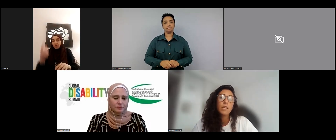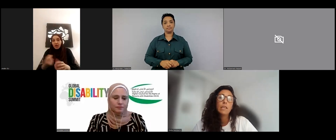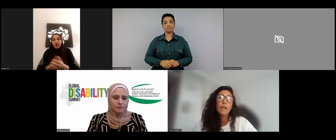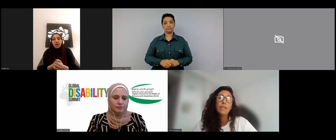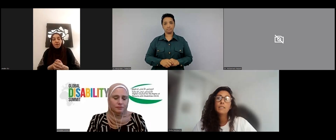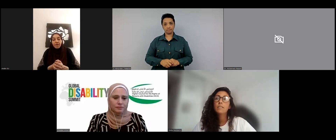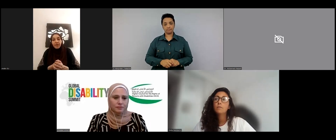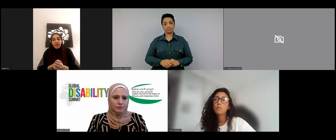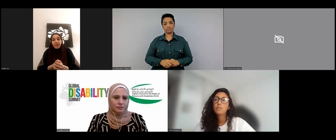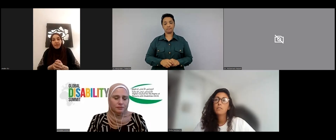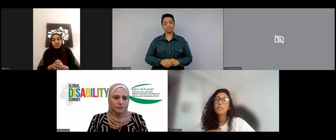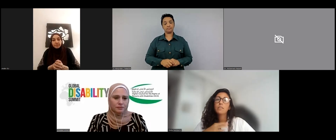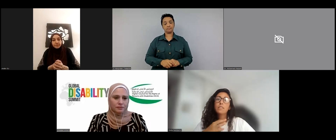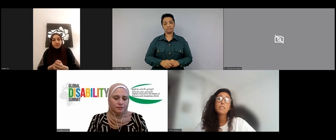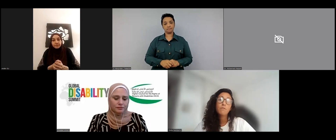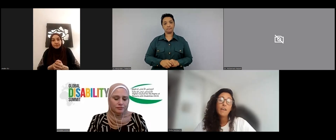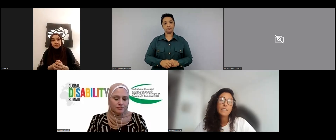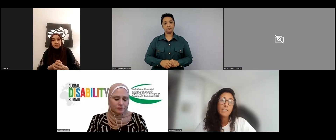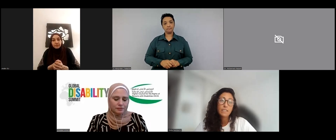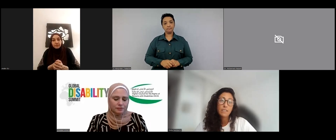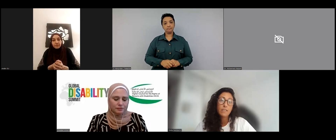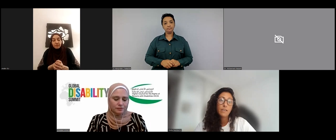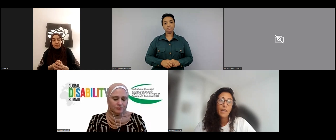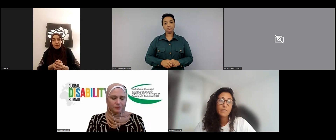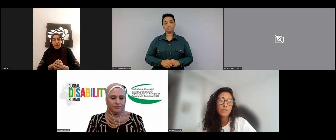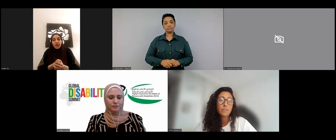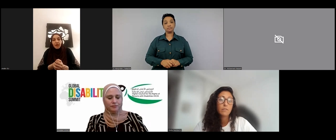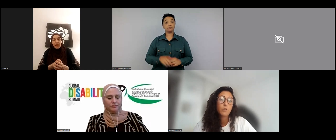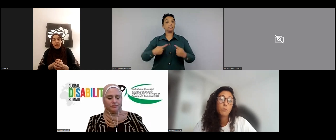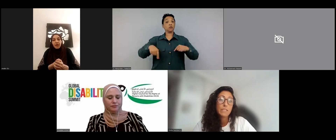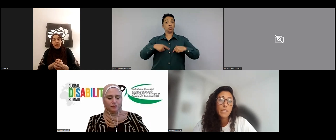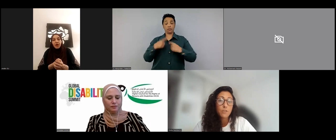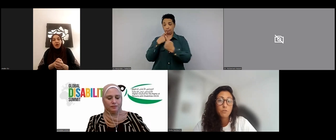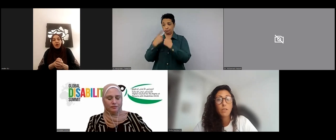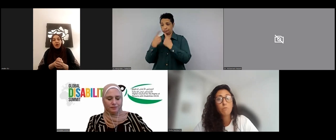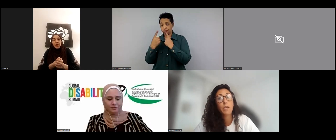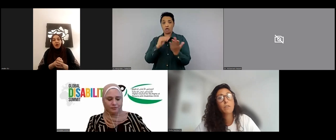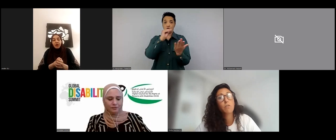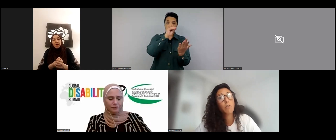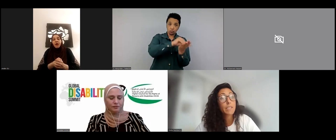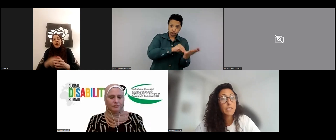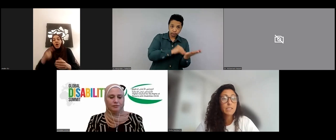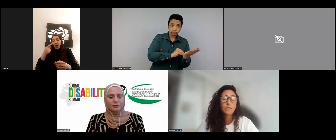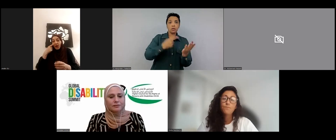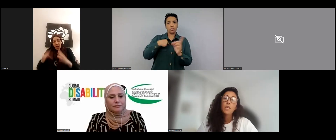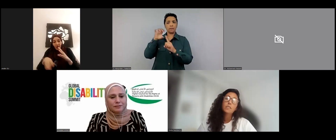So in line with these findings and the recommendations that were